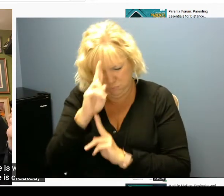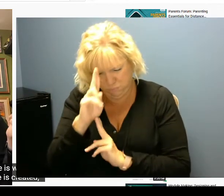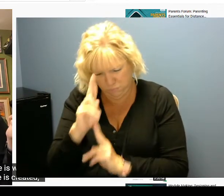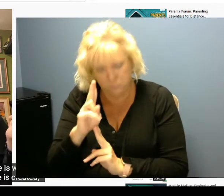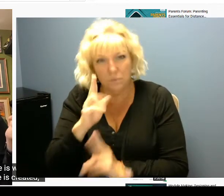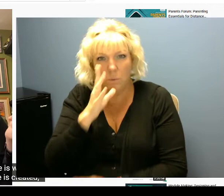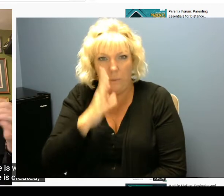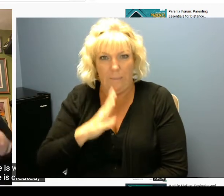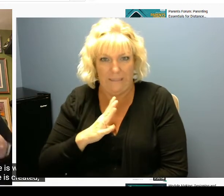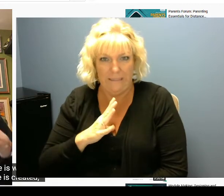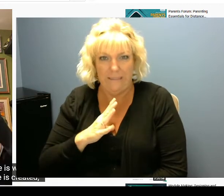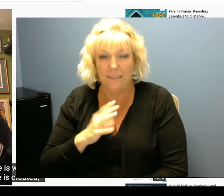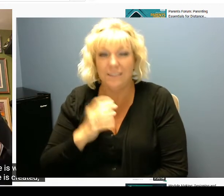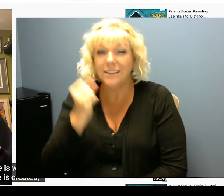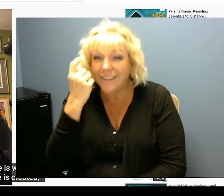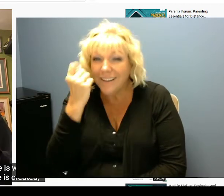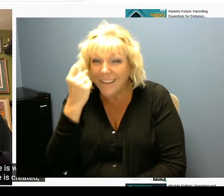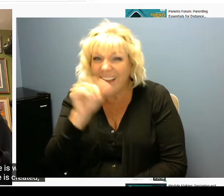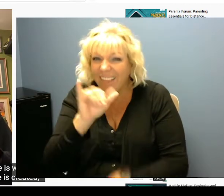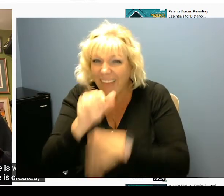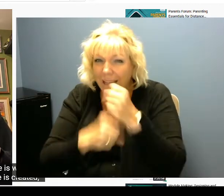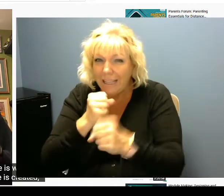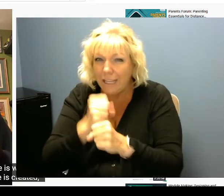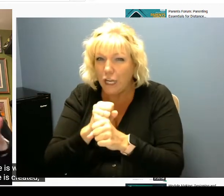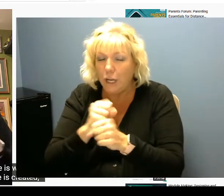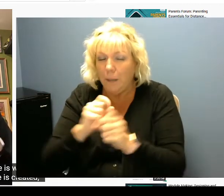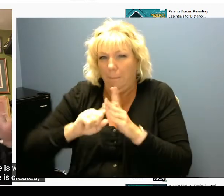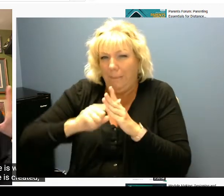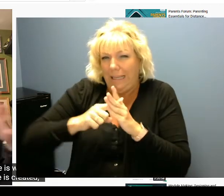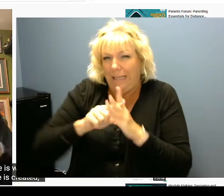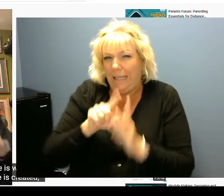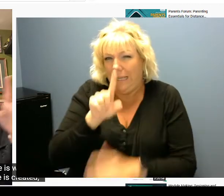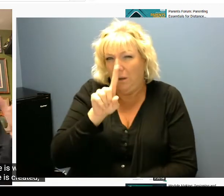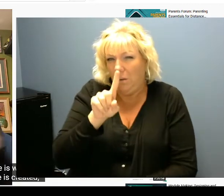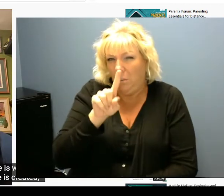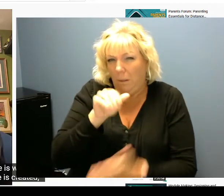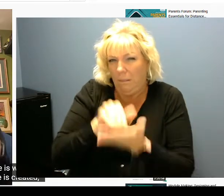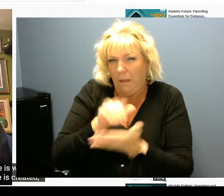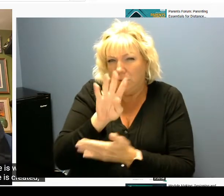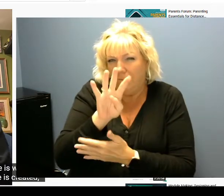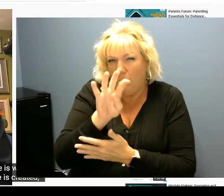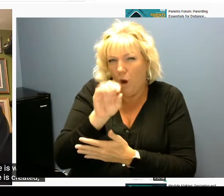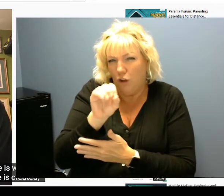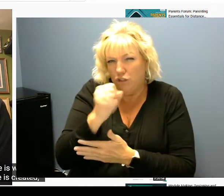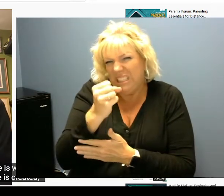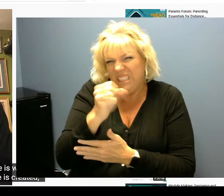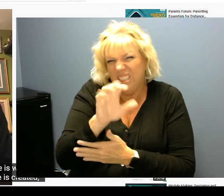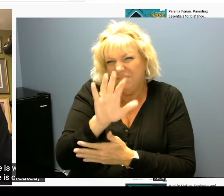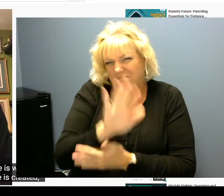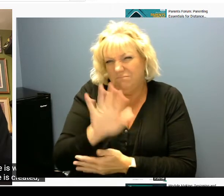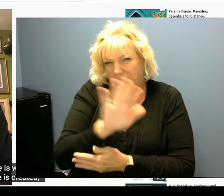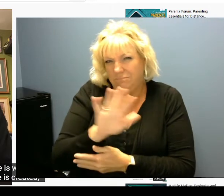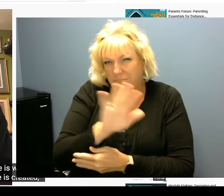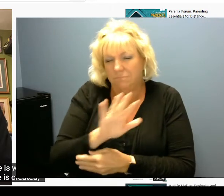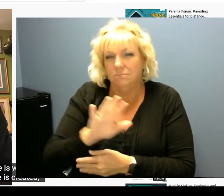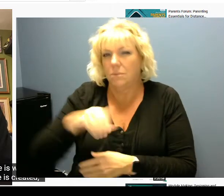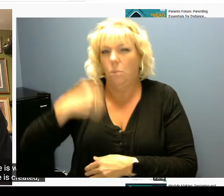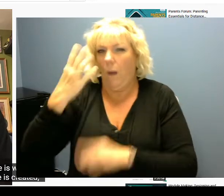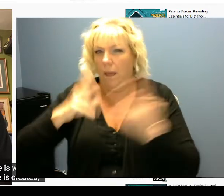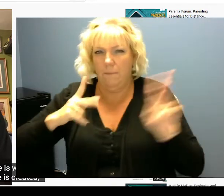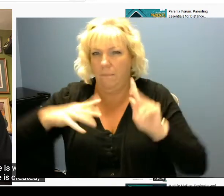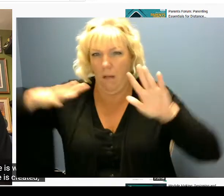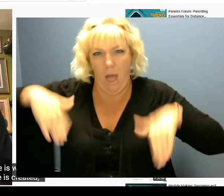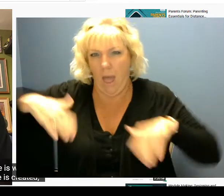early 1400s, before Europeans arrive, is when this allegiance is created,